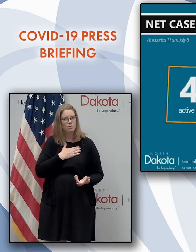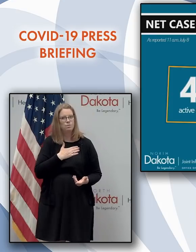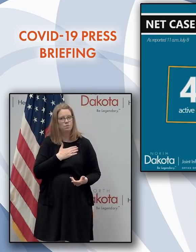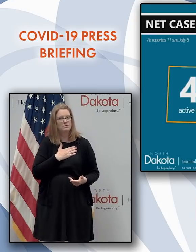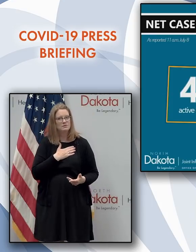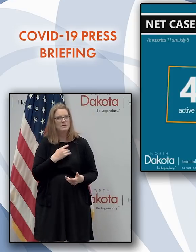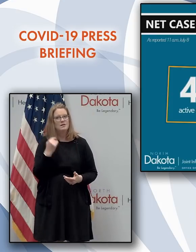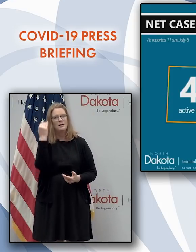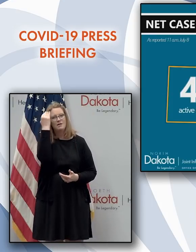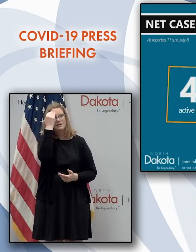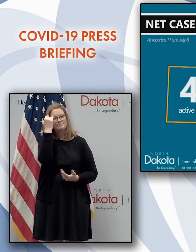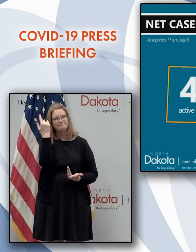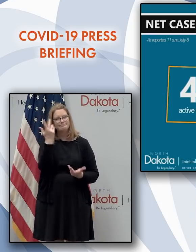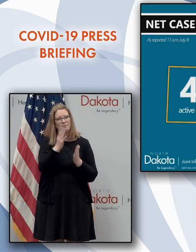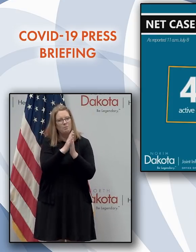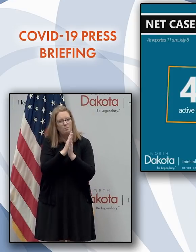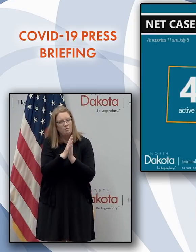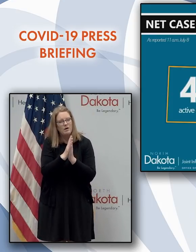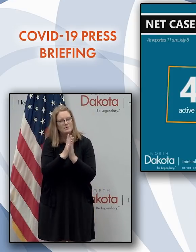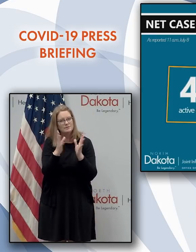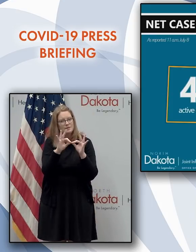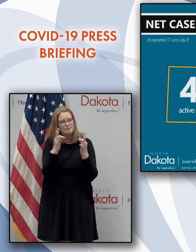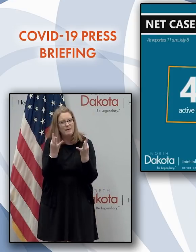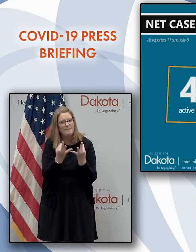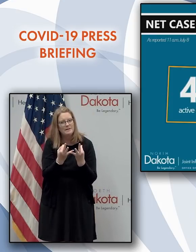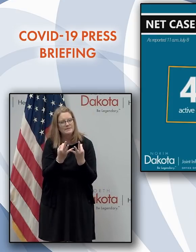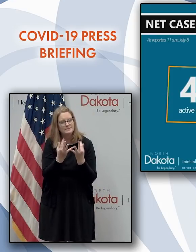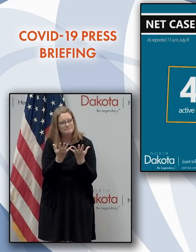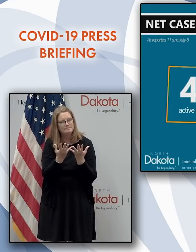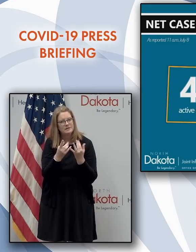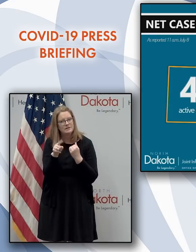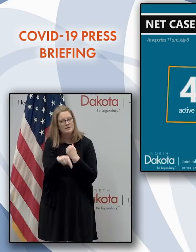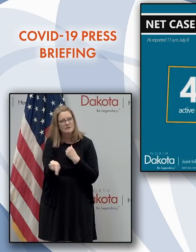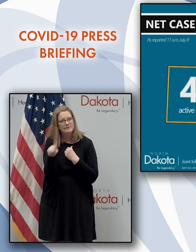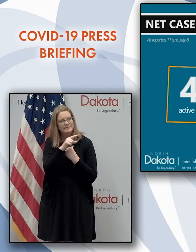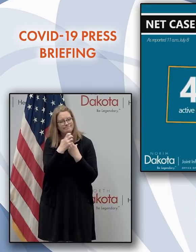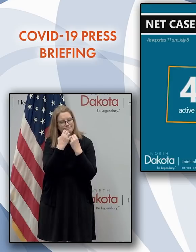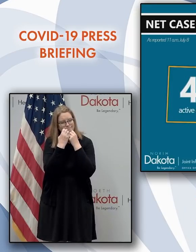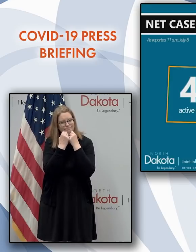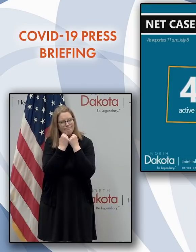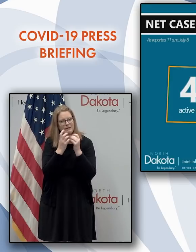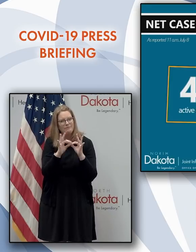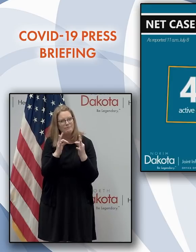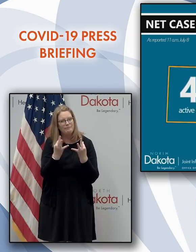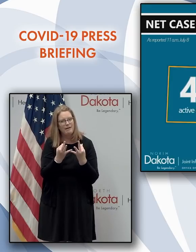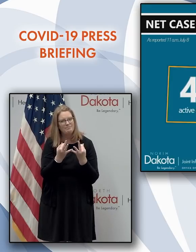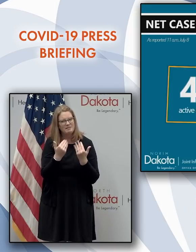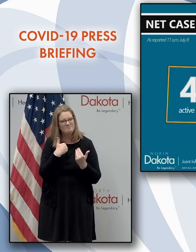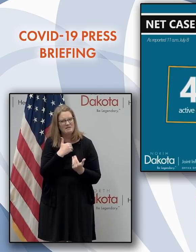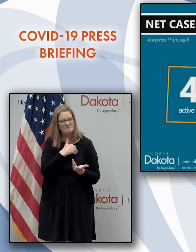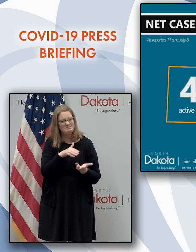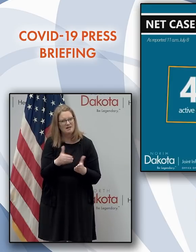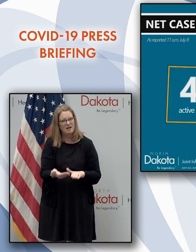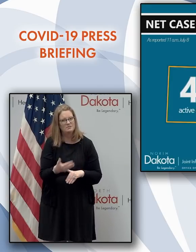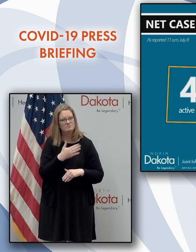thoughts and prayers go out to the families of those who've lost a loved one during this crisis.